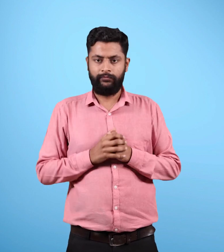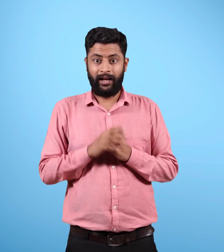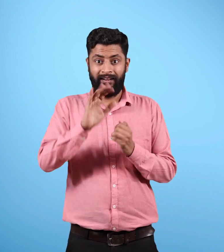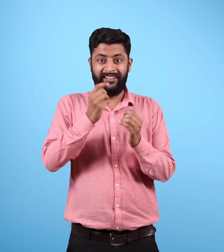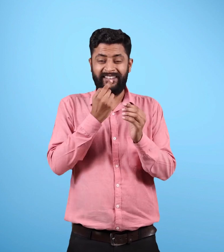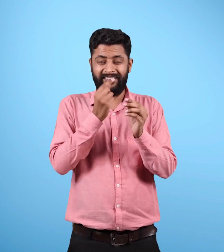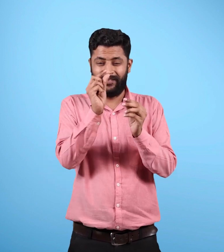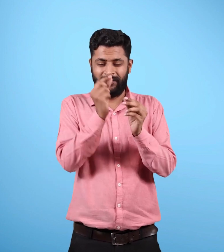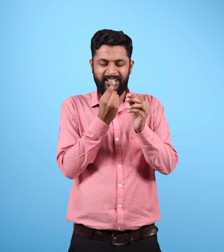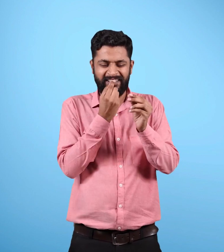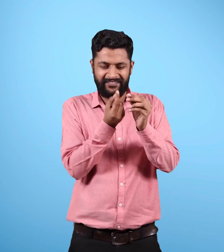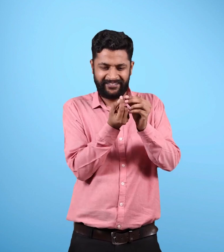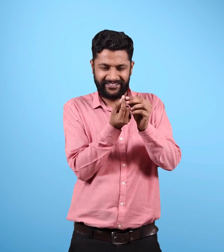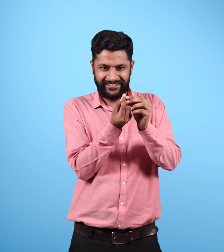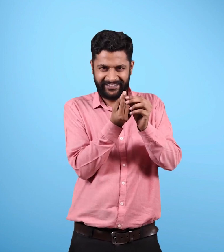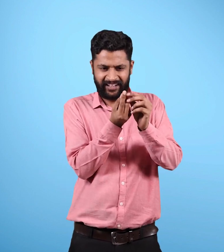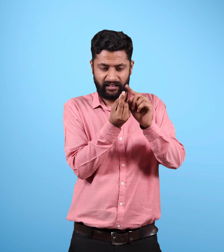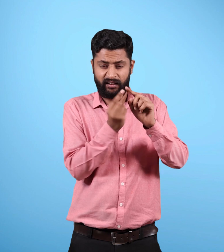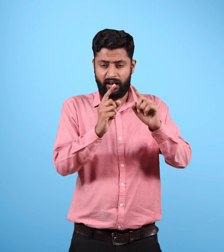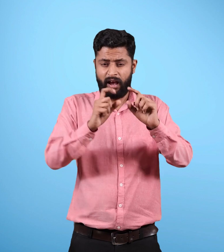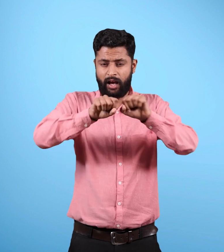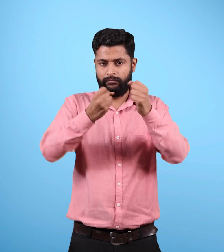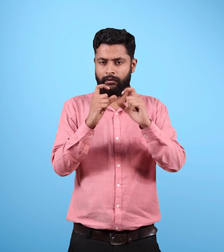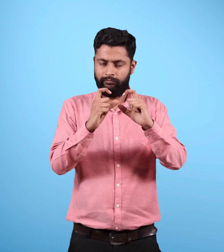Take care that they do not break.